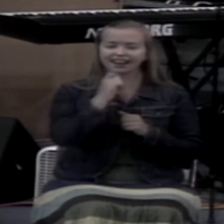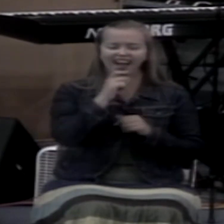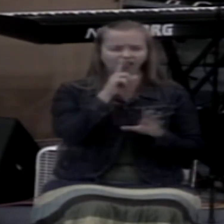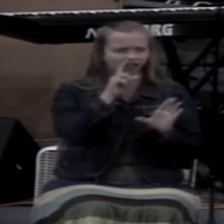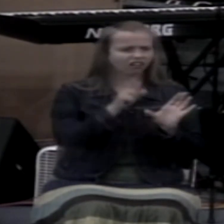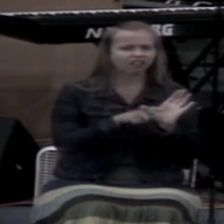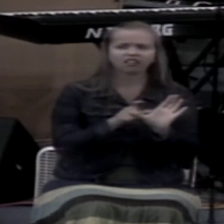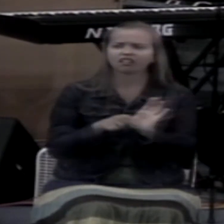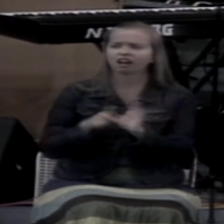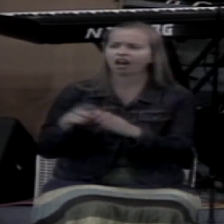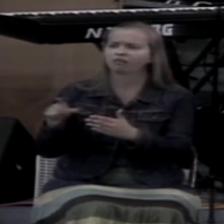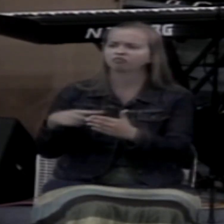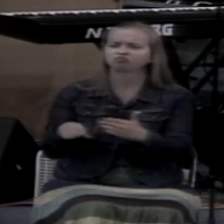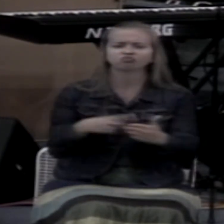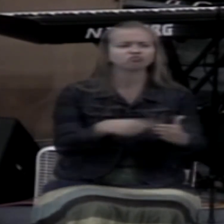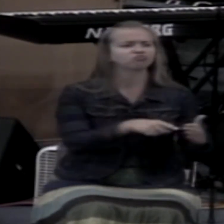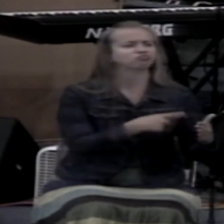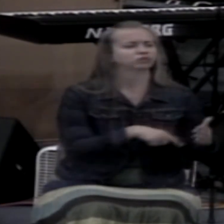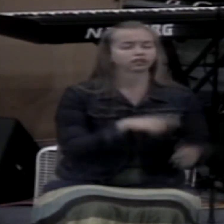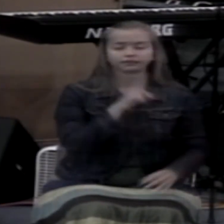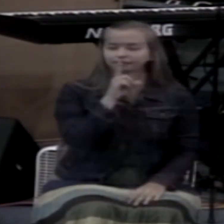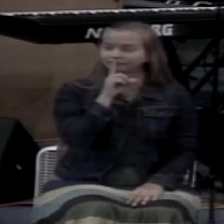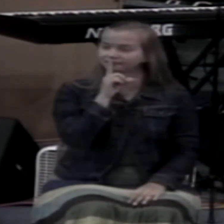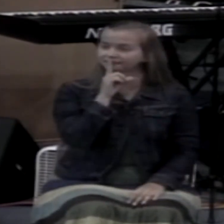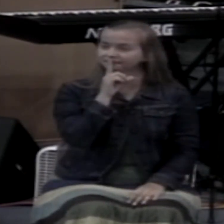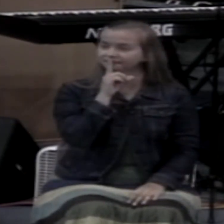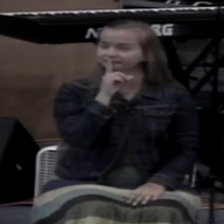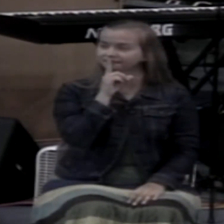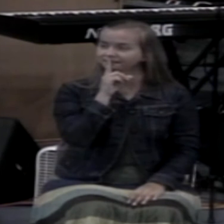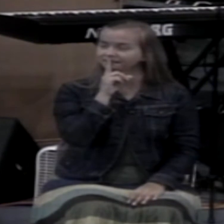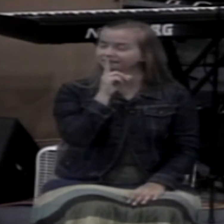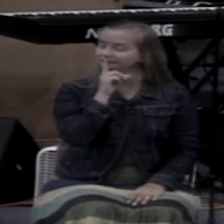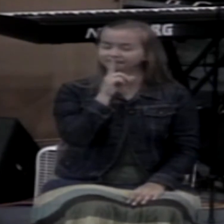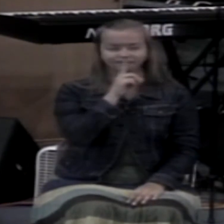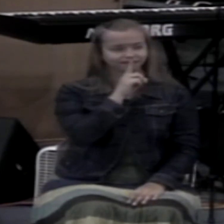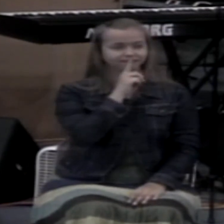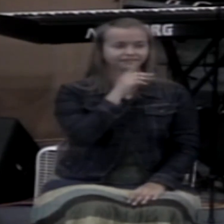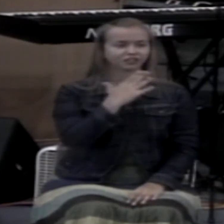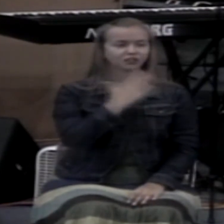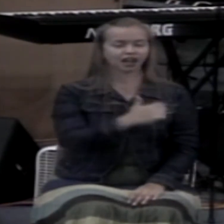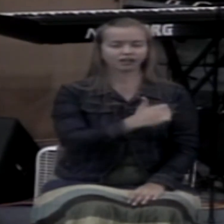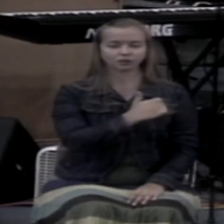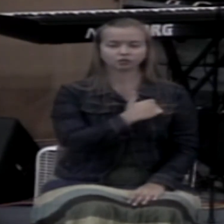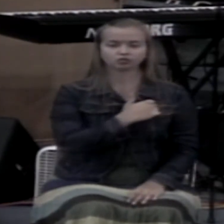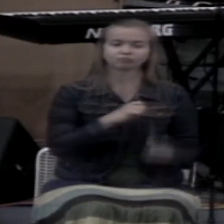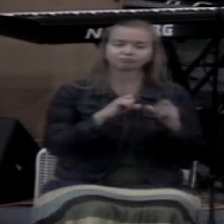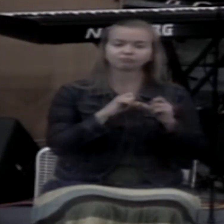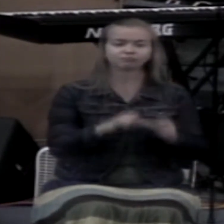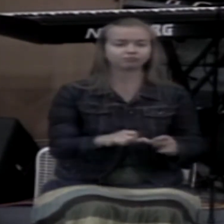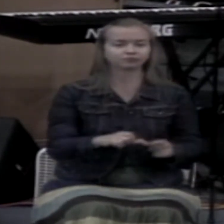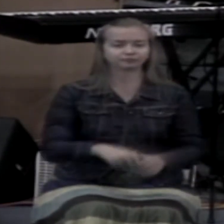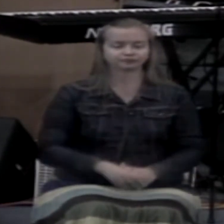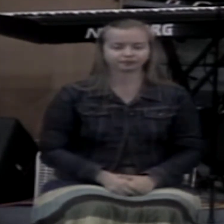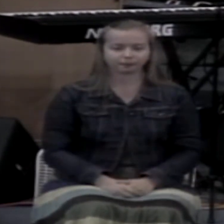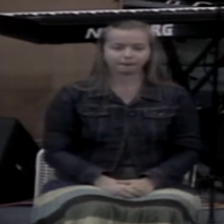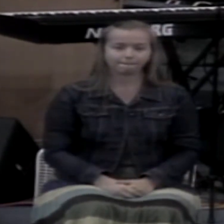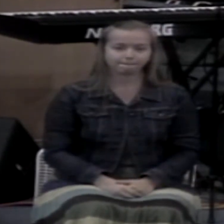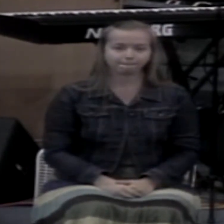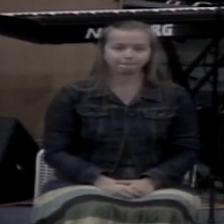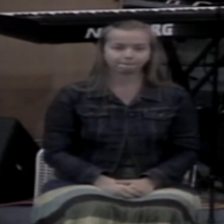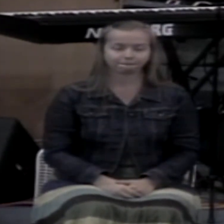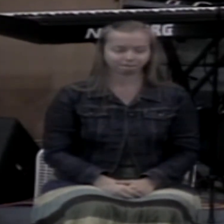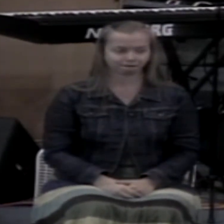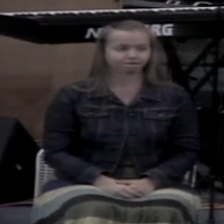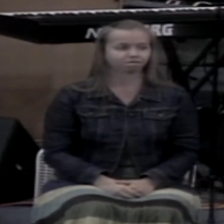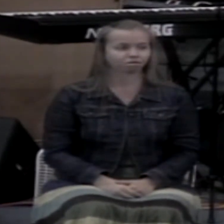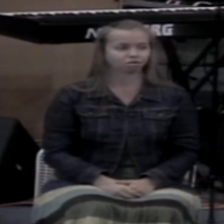Now, to the ministers who are here, we need to listen to this, because we go to district conferences, we go to general conference, we got a whole lot of